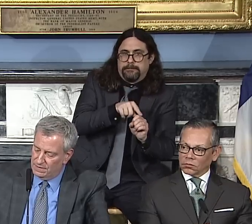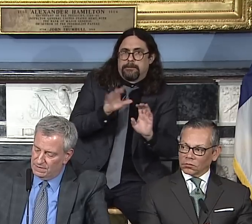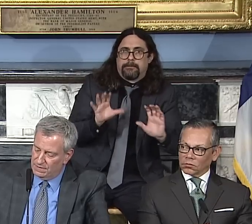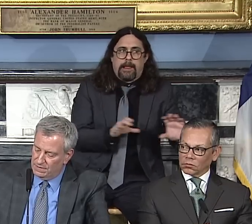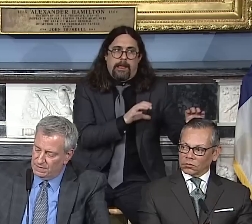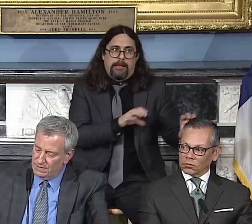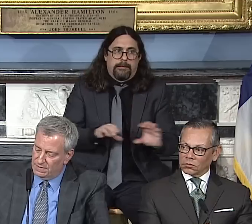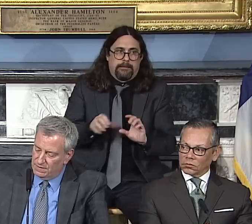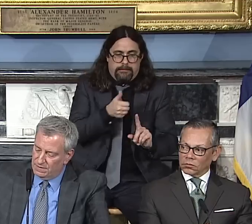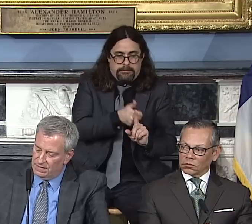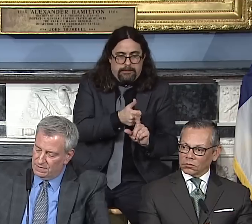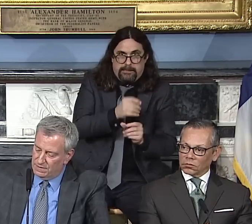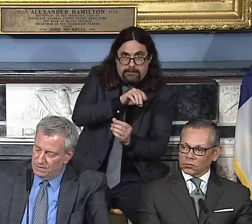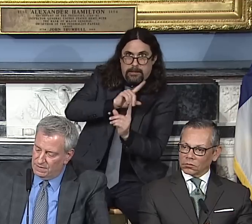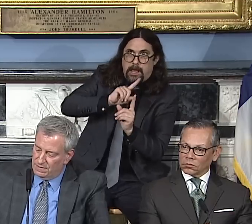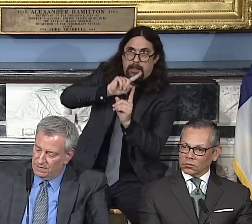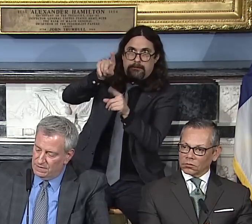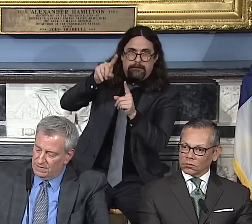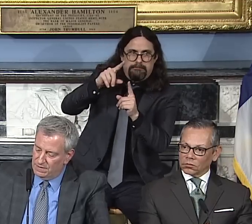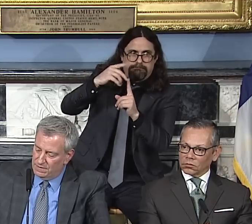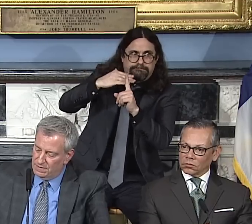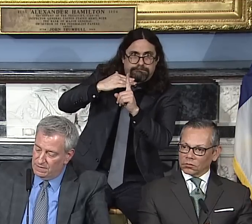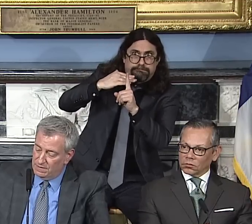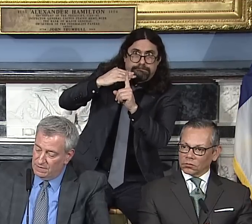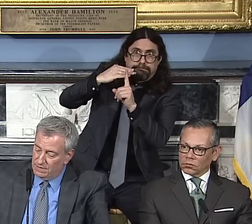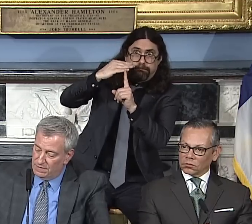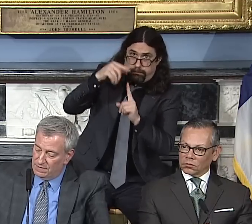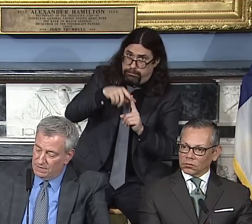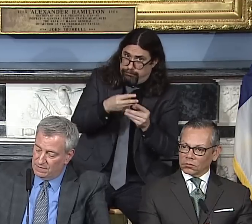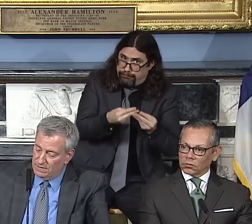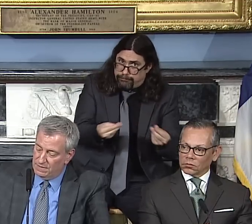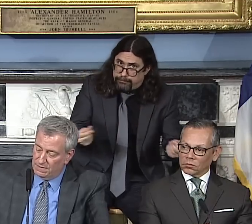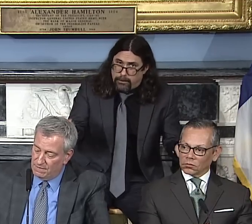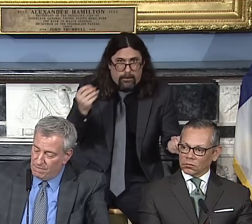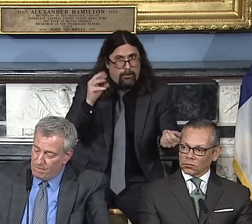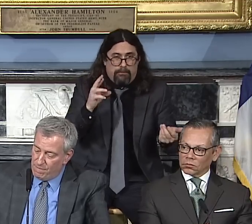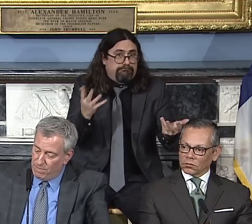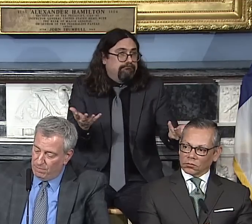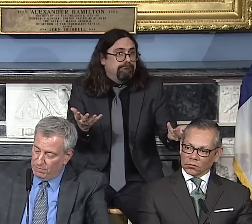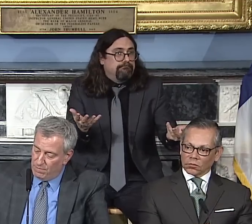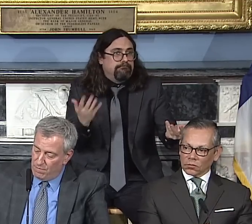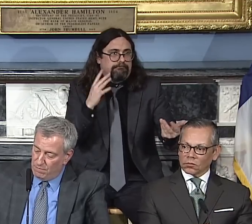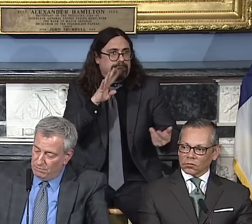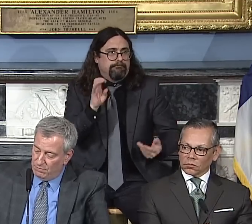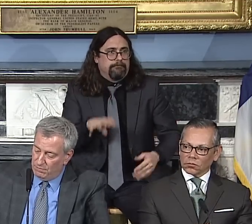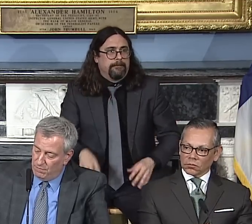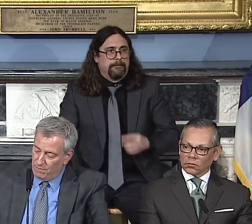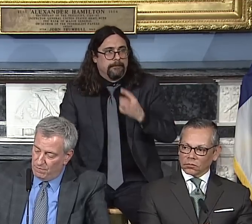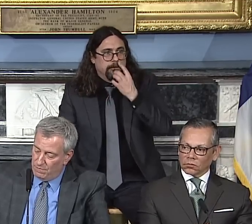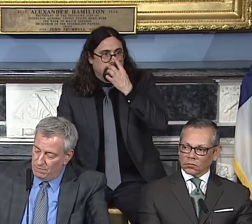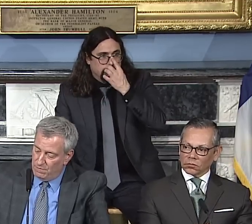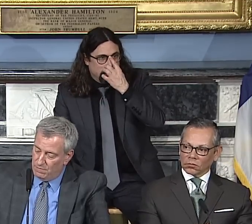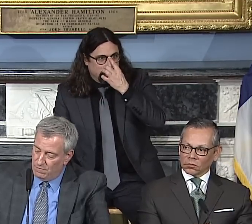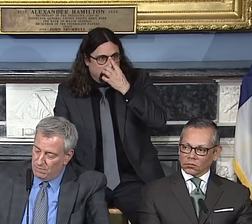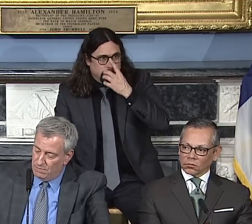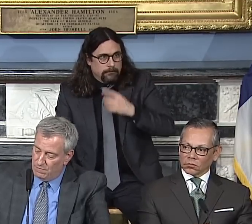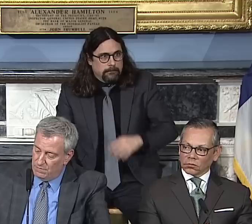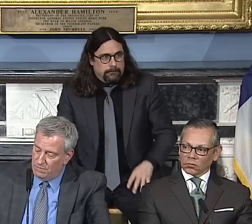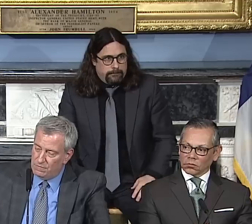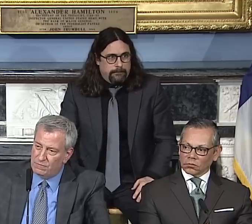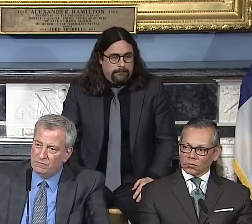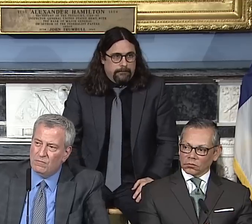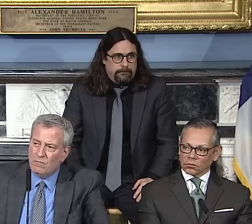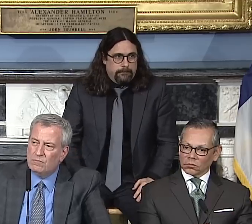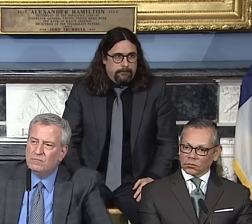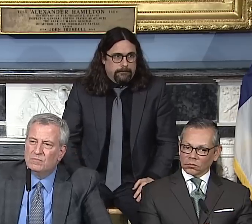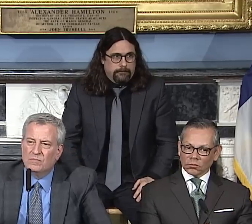like influenza does, that typically it's got a very defined, you know, September to March, April kind of